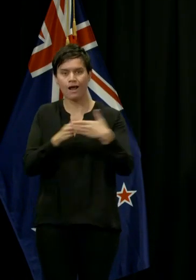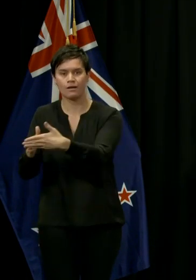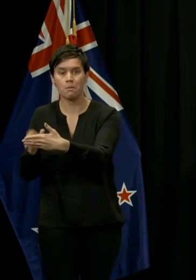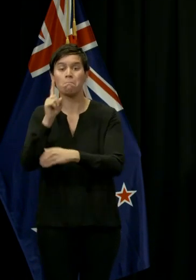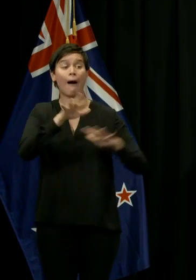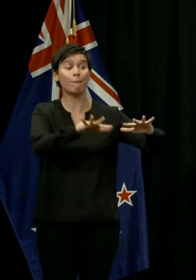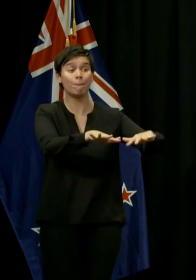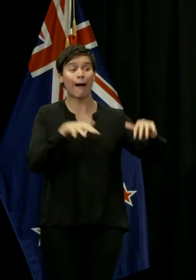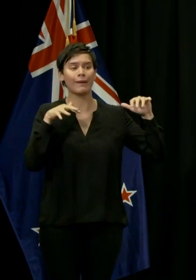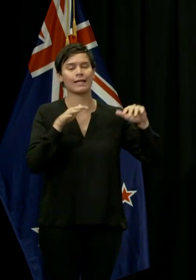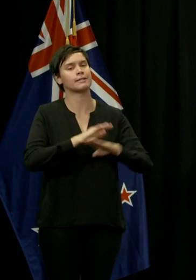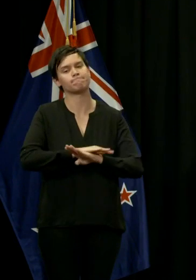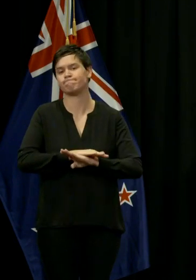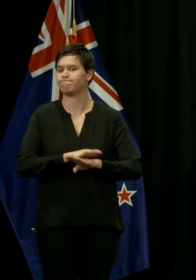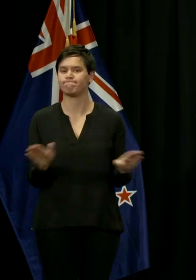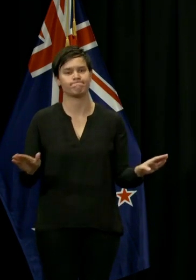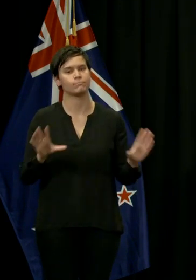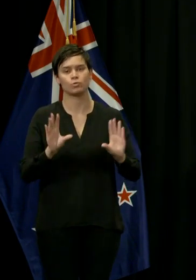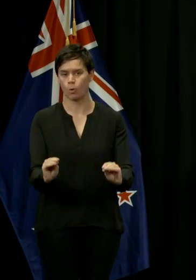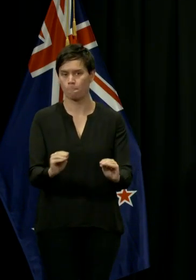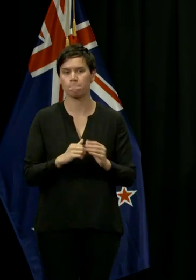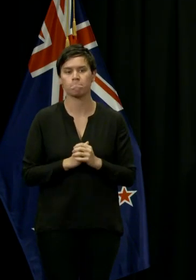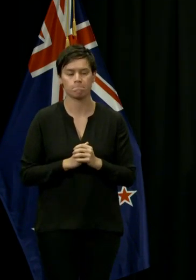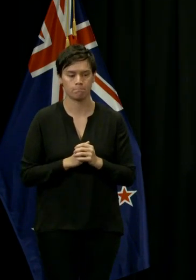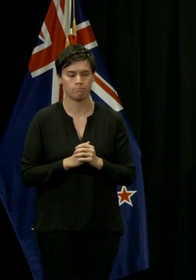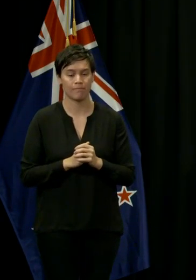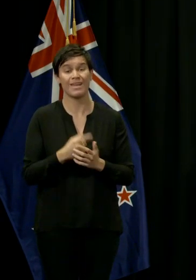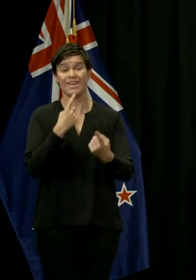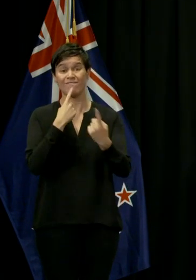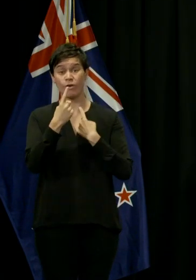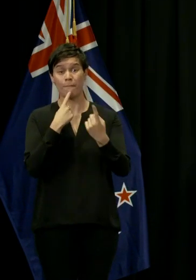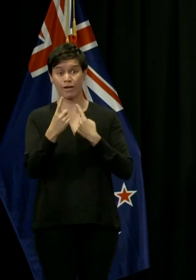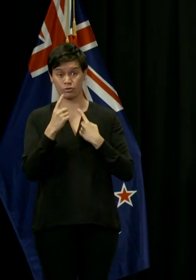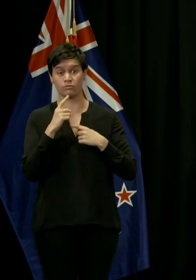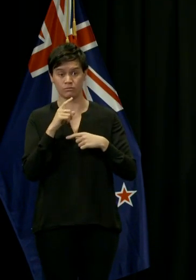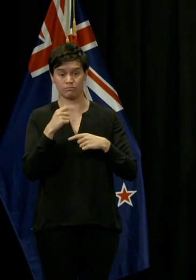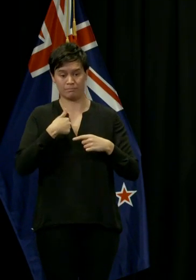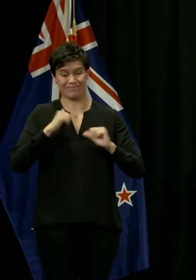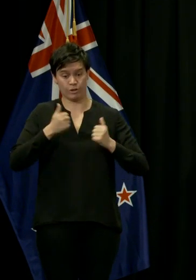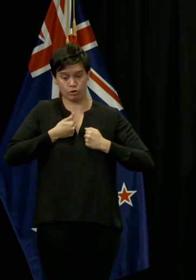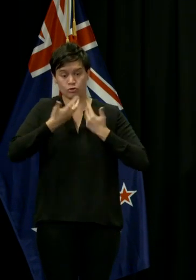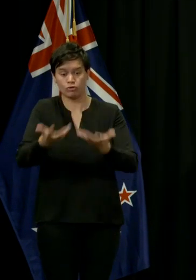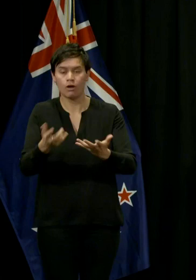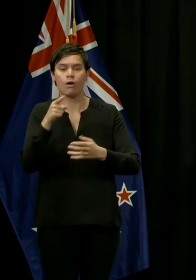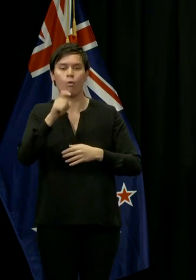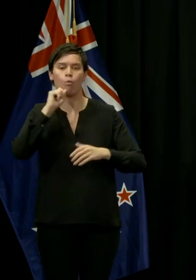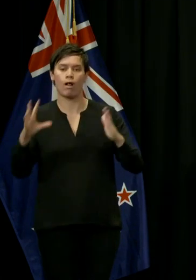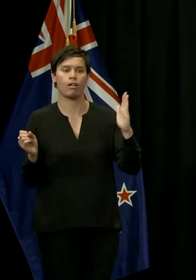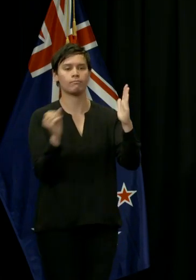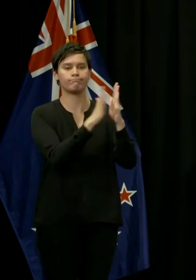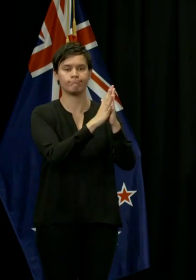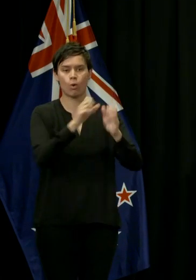on the COVID-19 website. Now I want to share with you what will happen while we are all in Alert Level 4 to get ahead